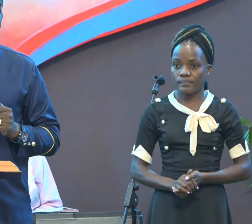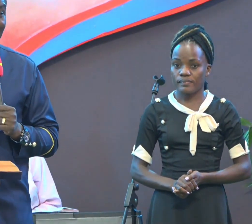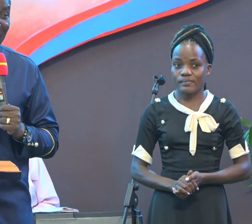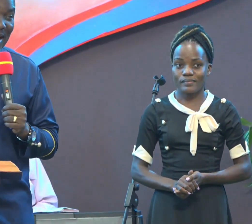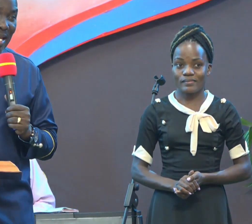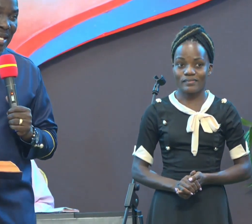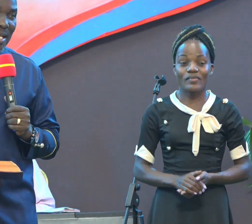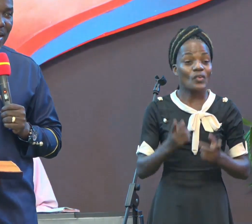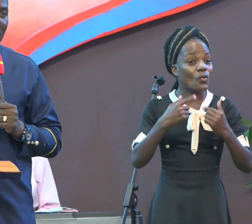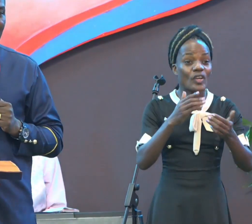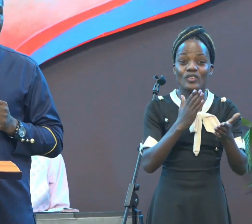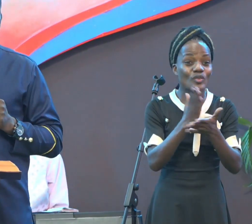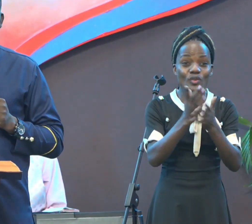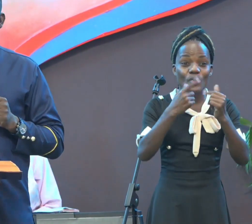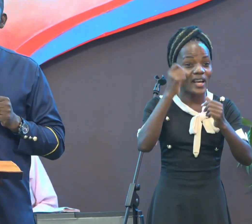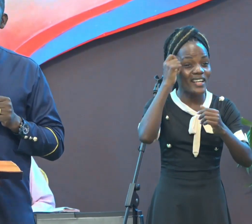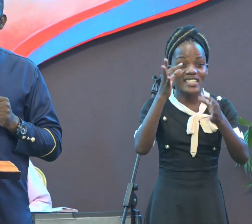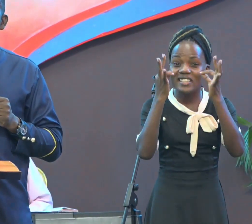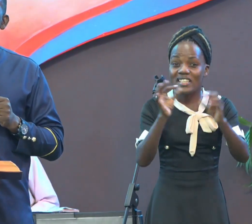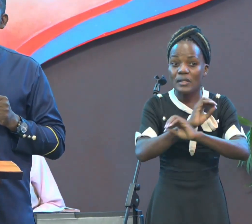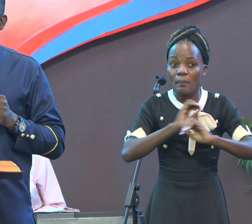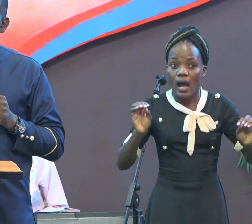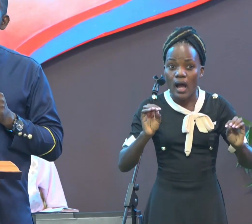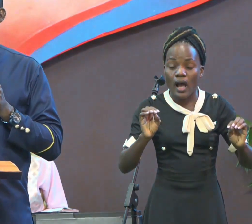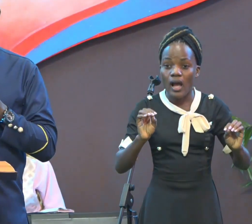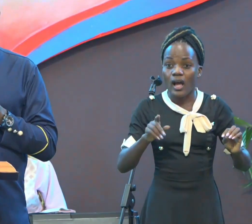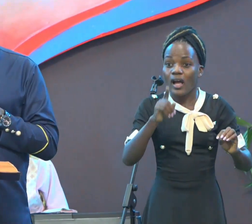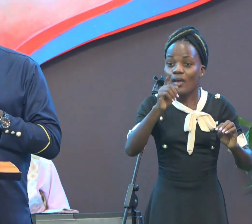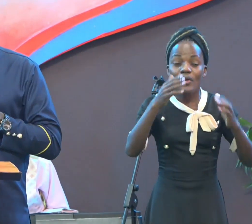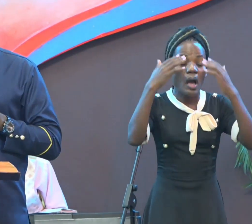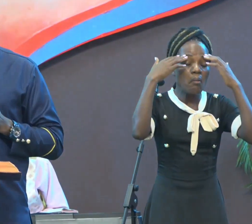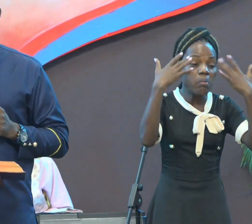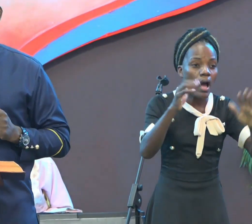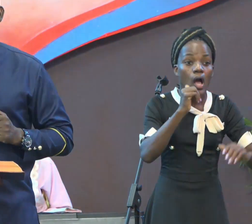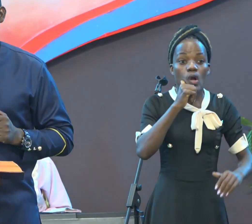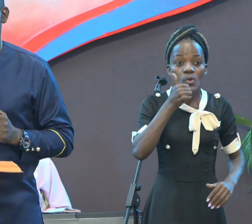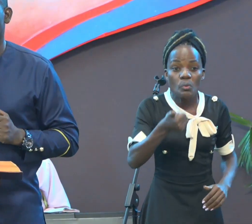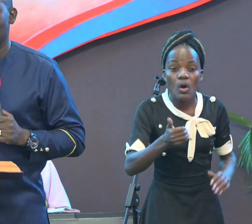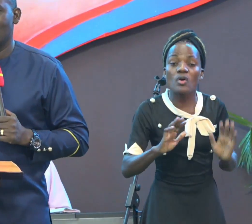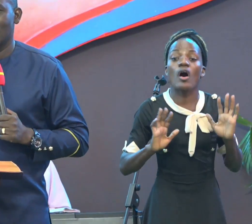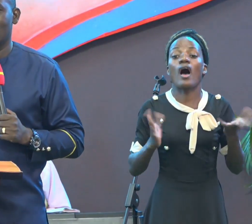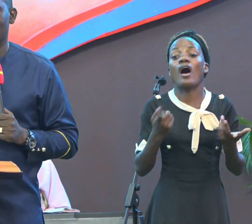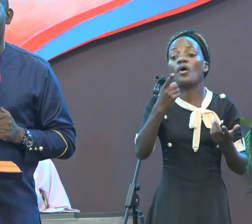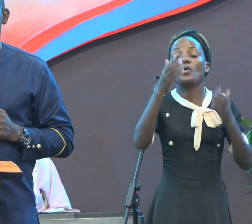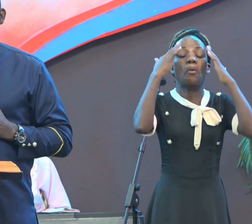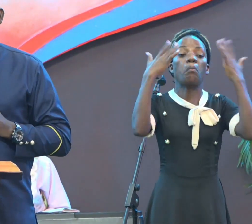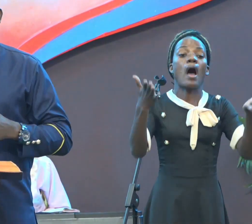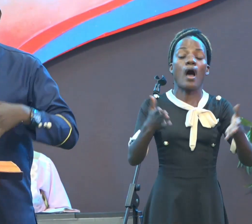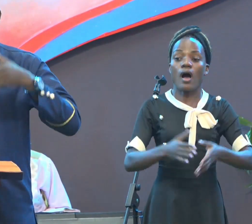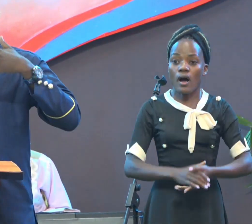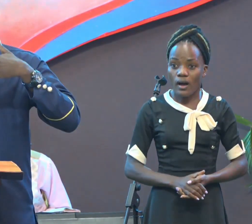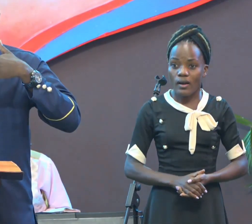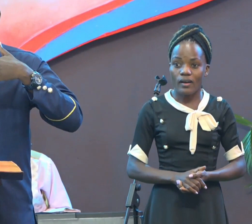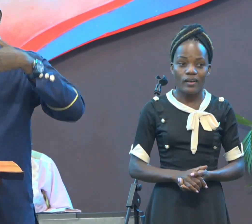Okumanya tetubitegeera. To know that we don't understand them. N'olwenkya tumanyi lugenda kufaanana lutya. Even the following day tomorrow you don't know how it looks like.